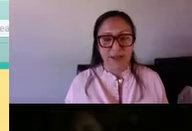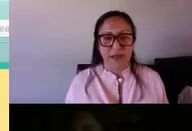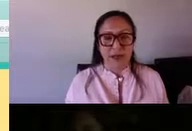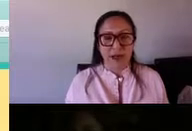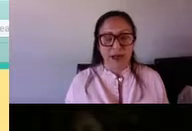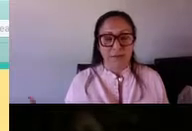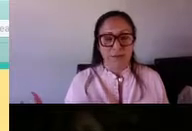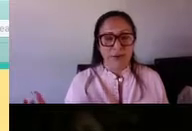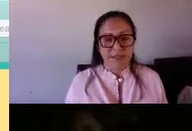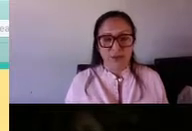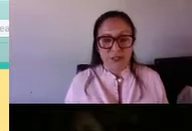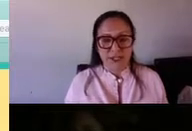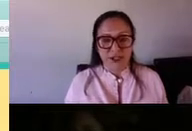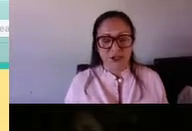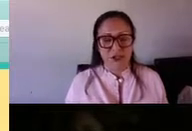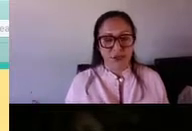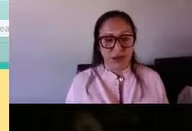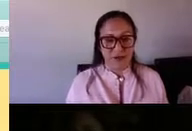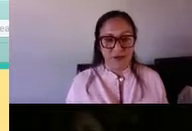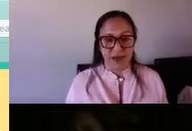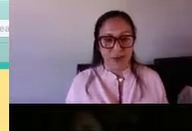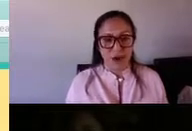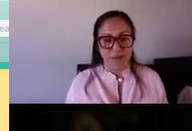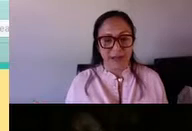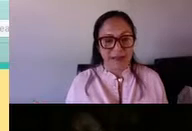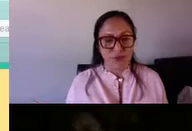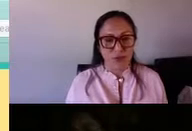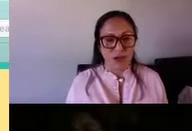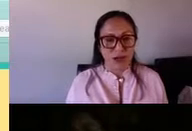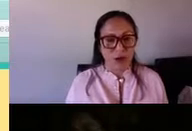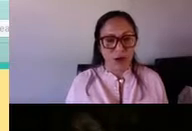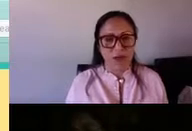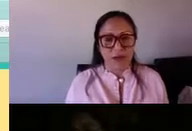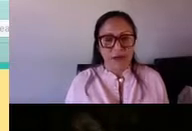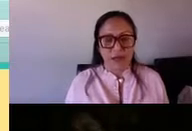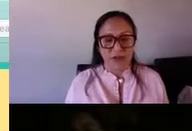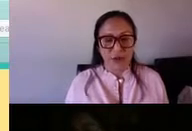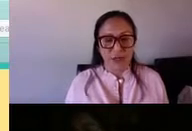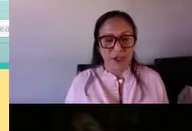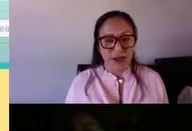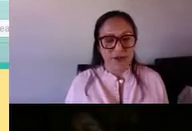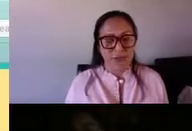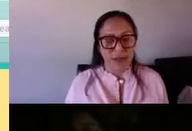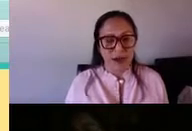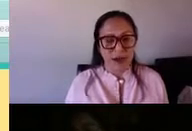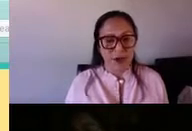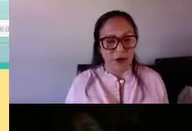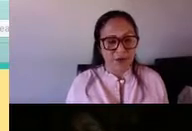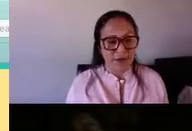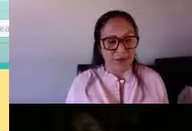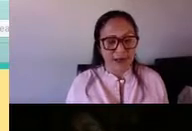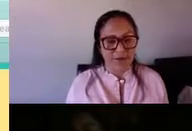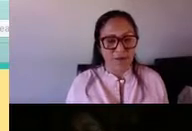providers, preschool teachers, directors that were on my last workshop call. Thank you so much, you guys, for being on here.